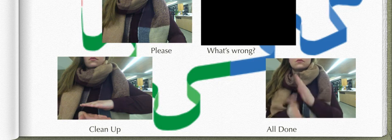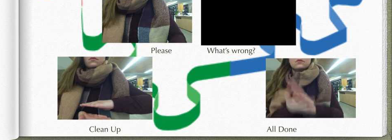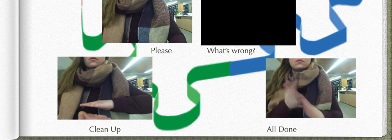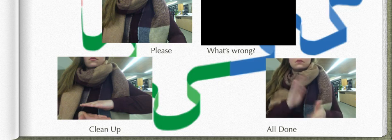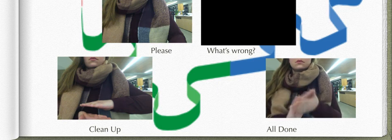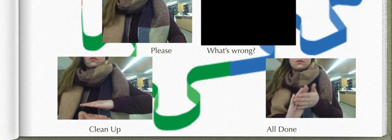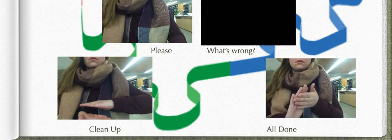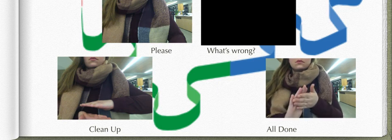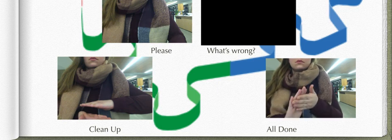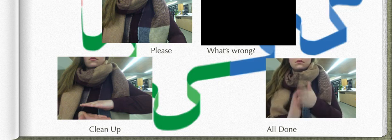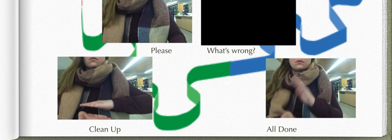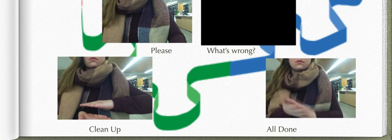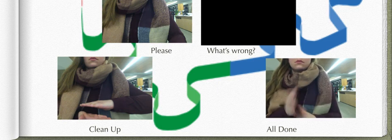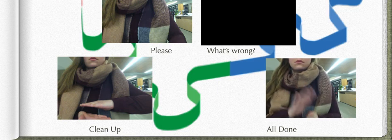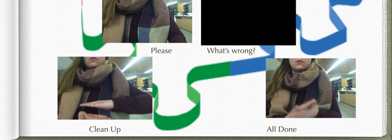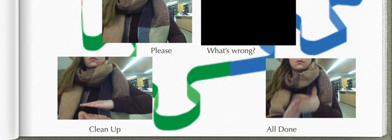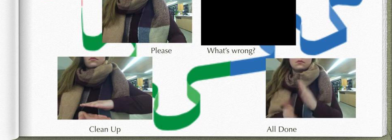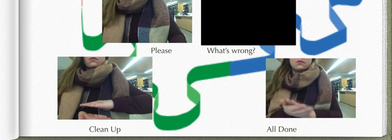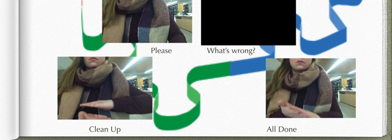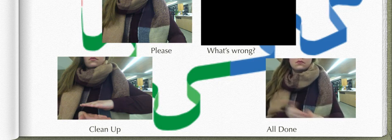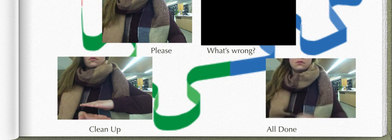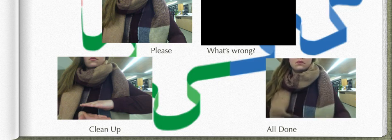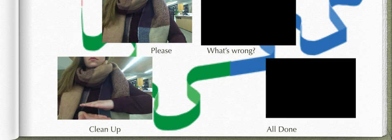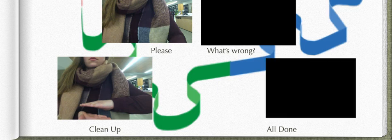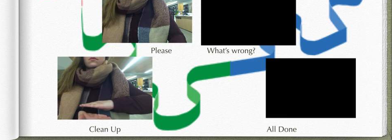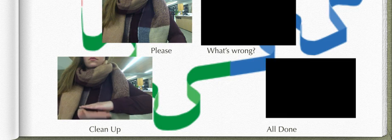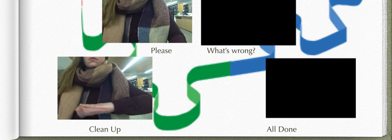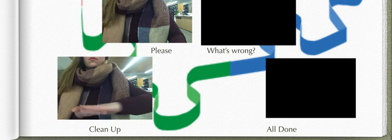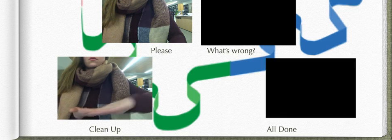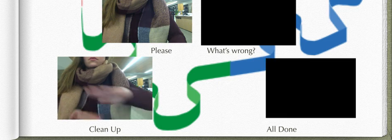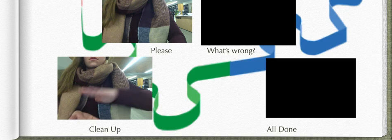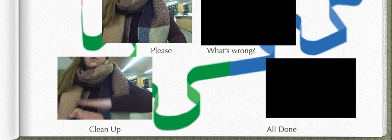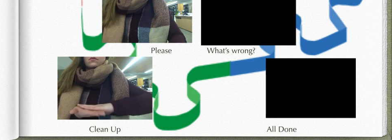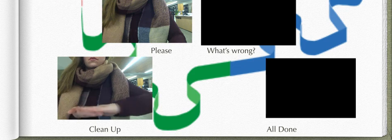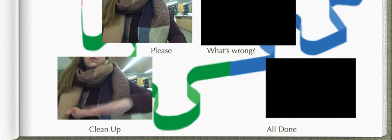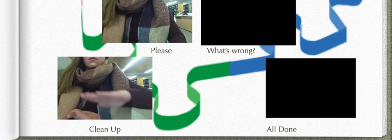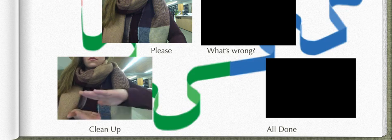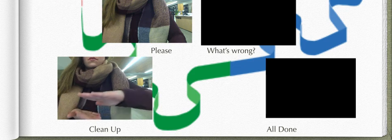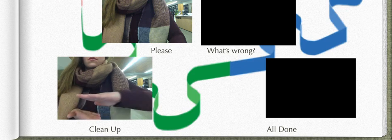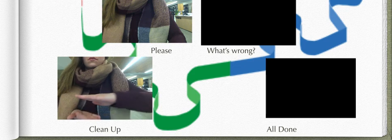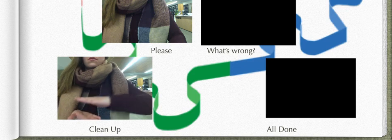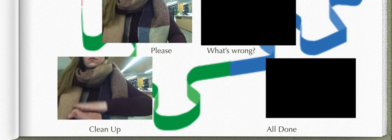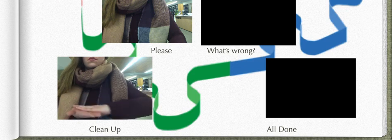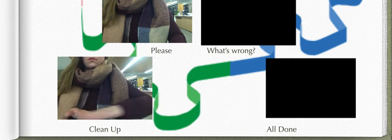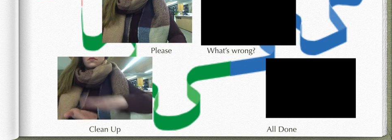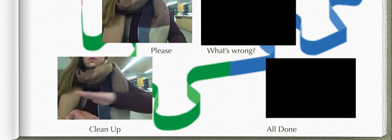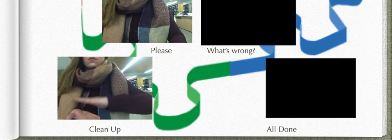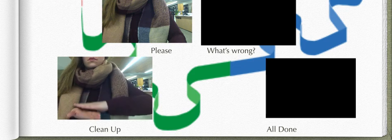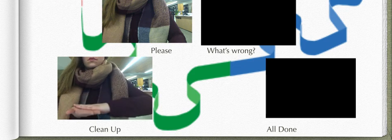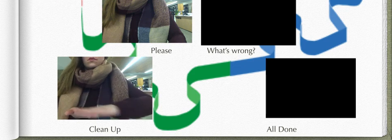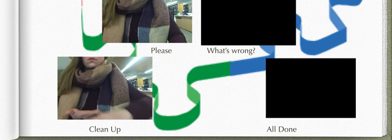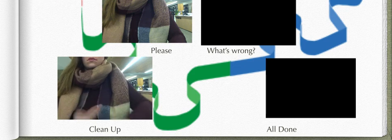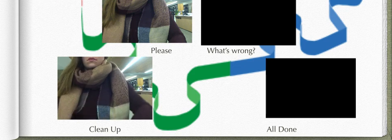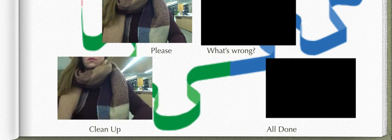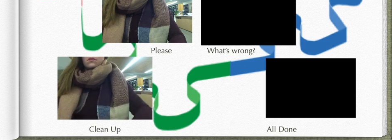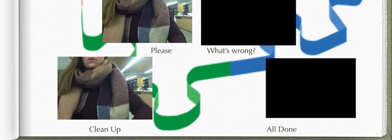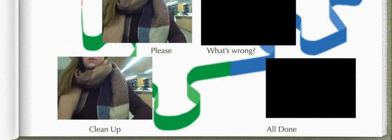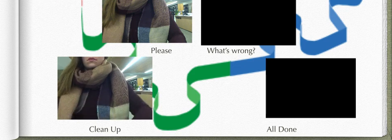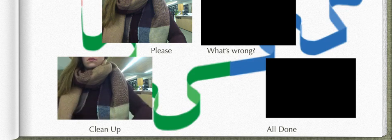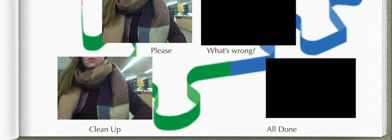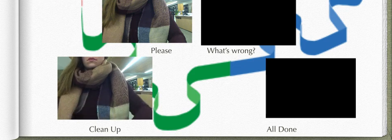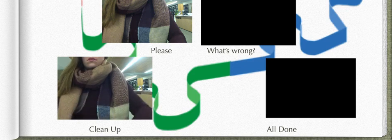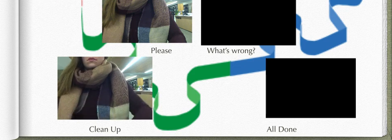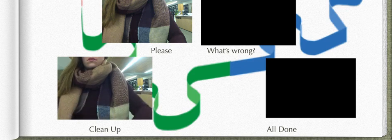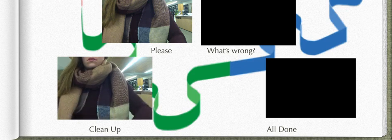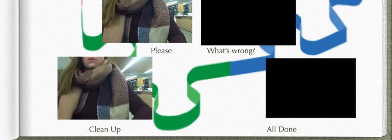finally, all done and cleanup could be used often in any settings that when